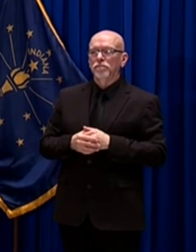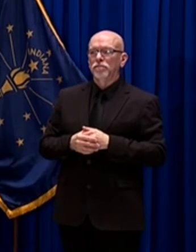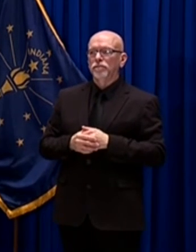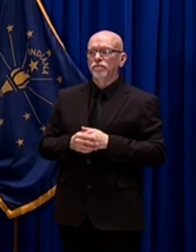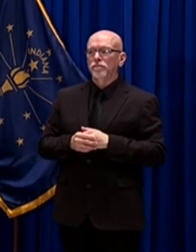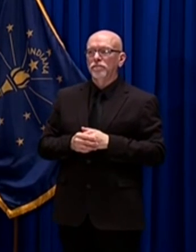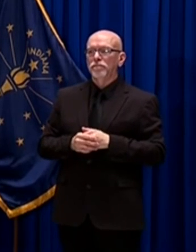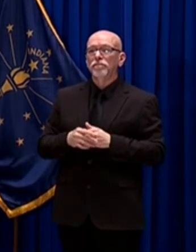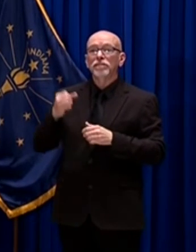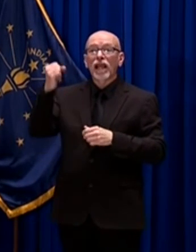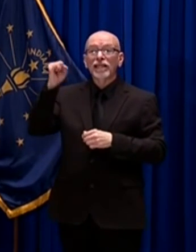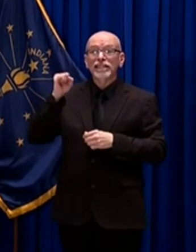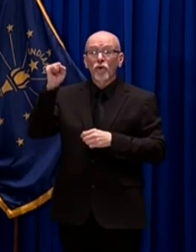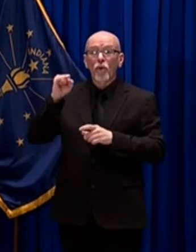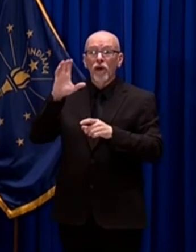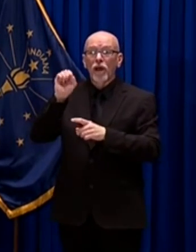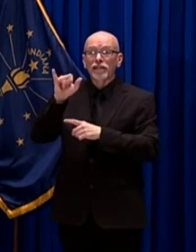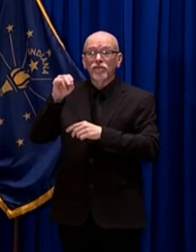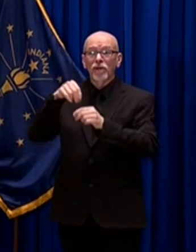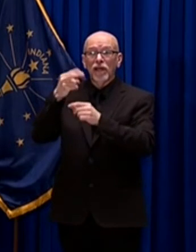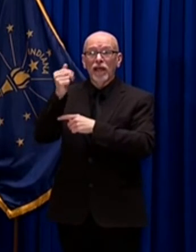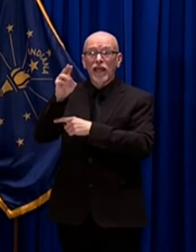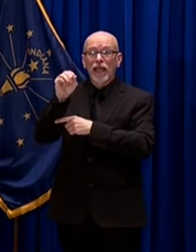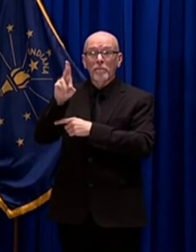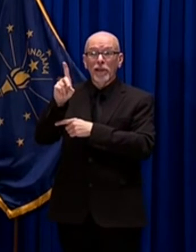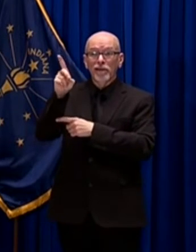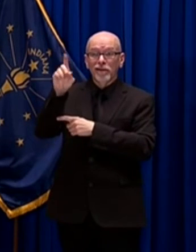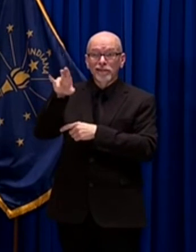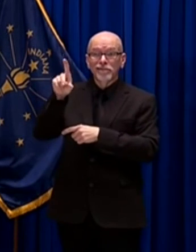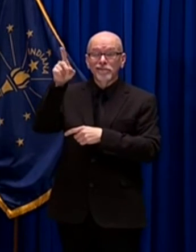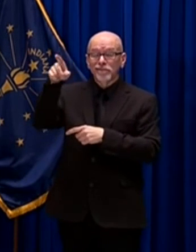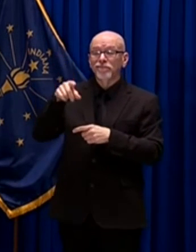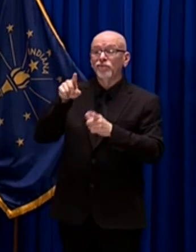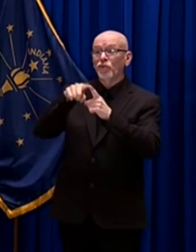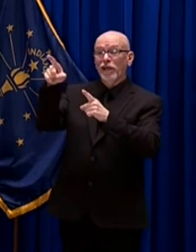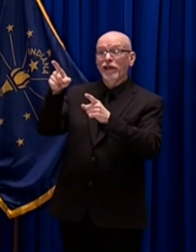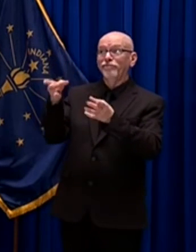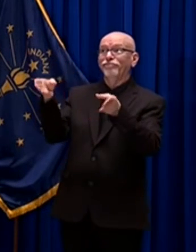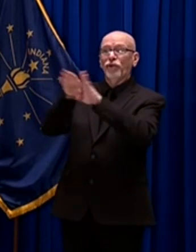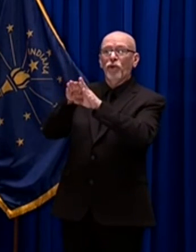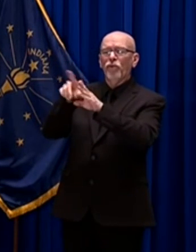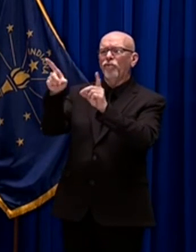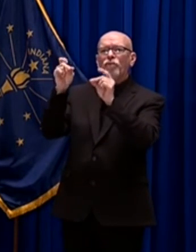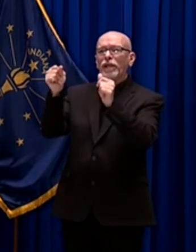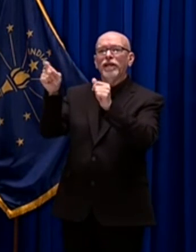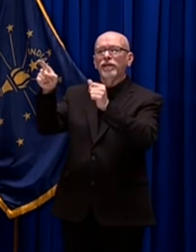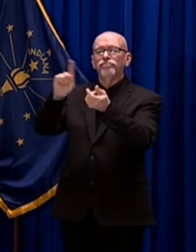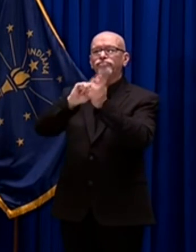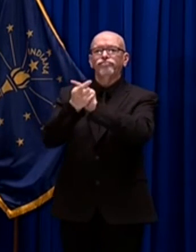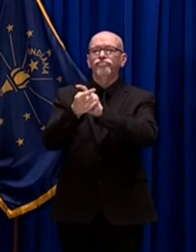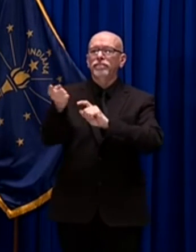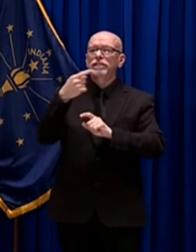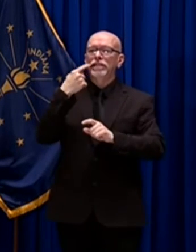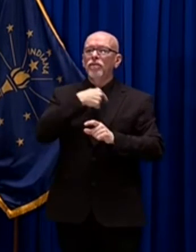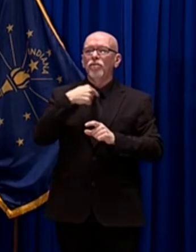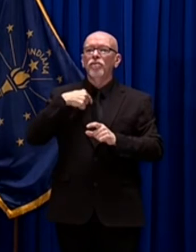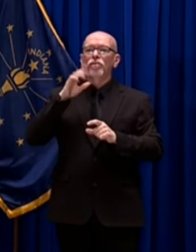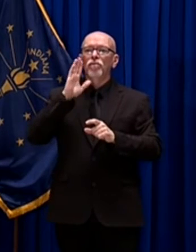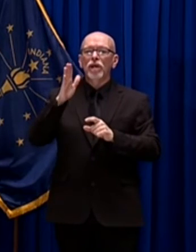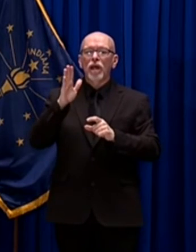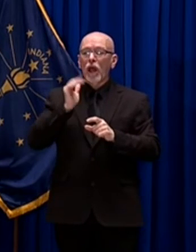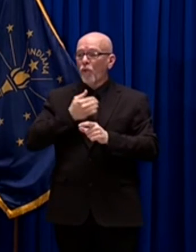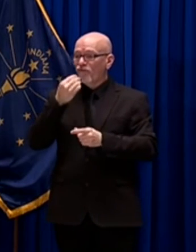The casino up in Hammond, Indiana, took their, when they closed down, they quickly turned and said, we're going to get our